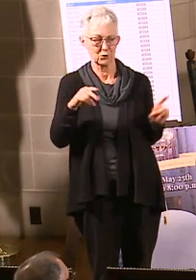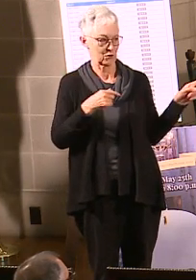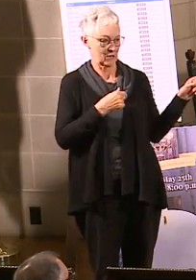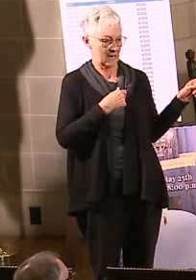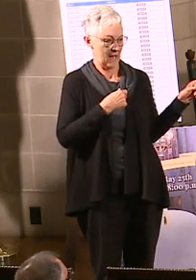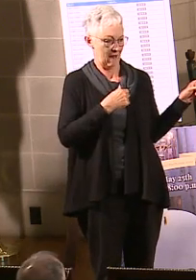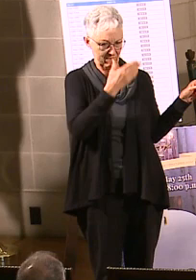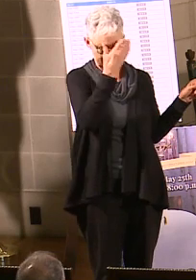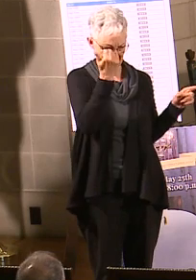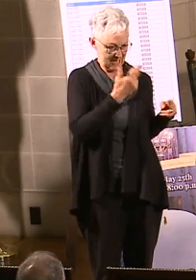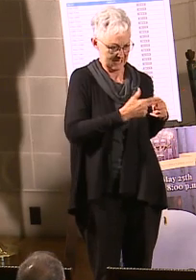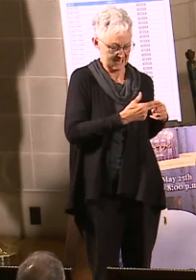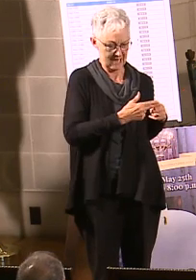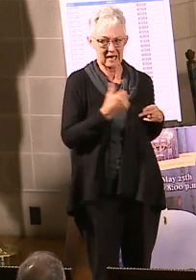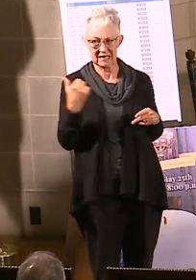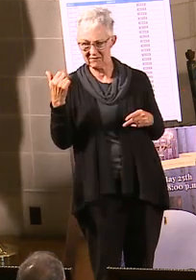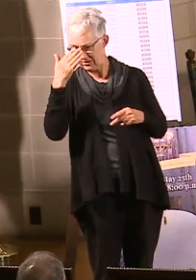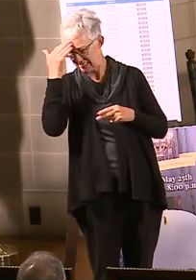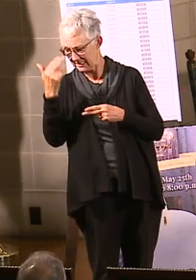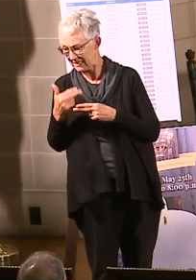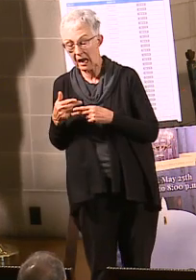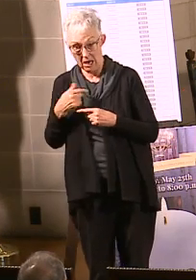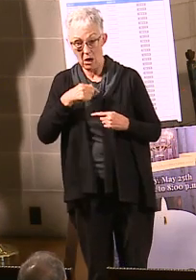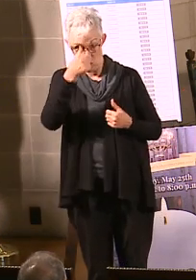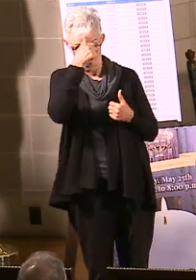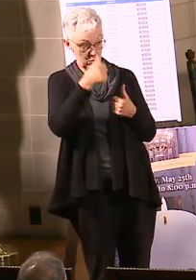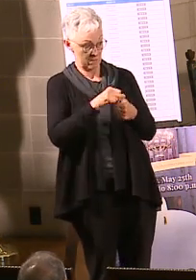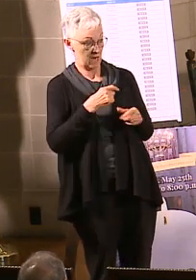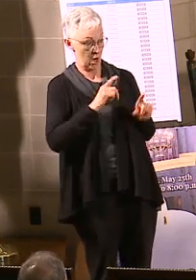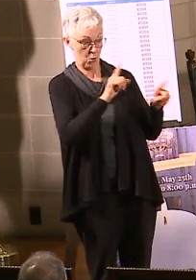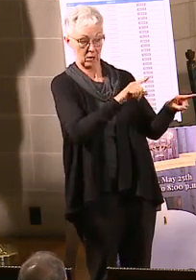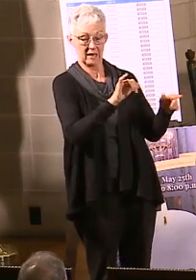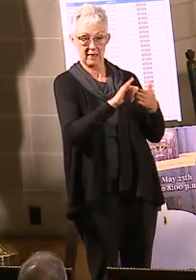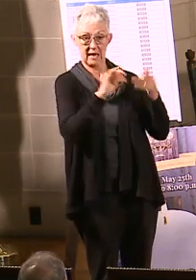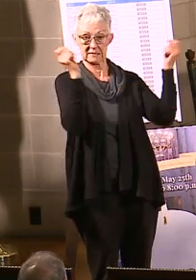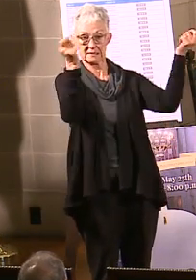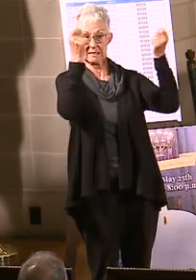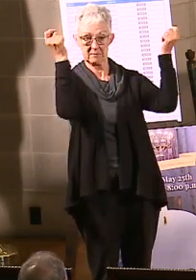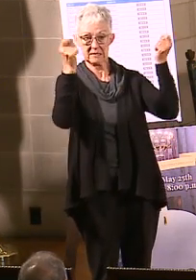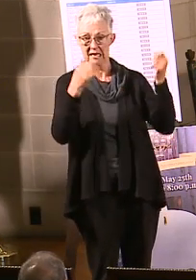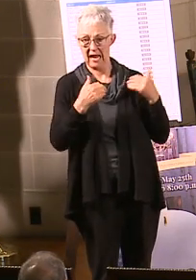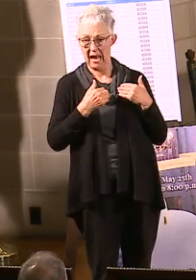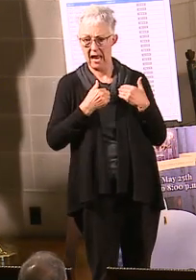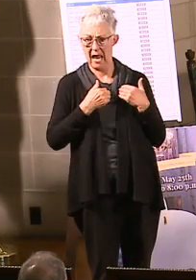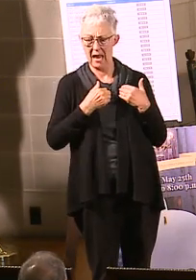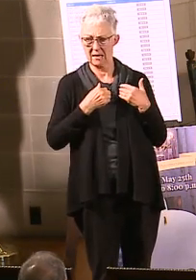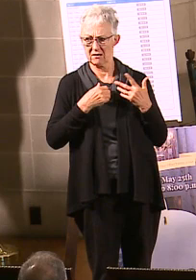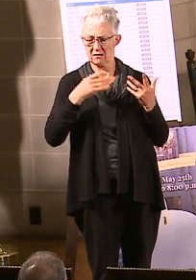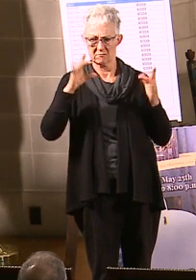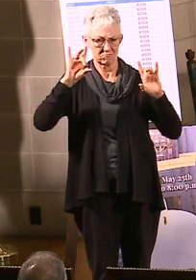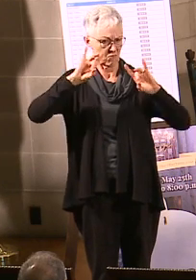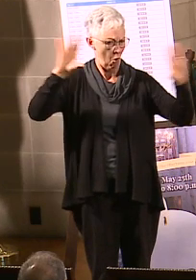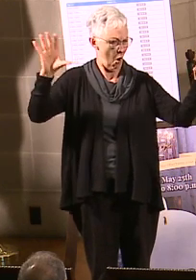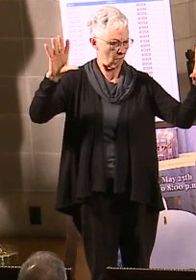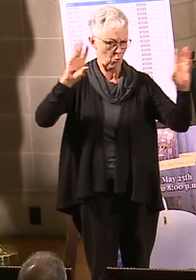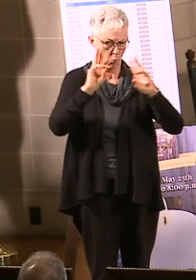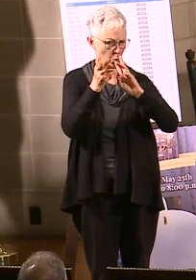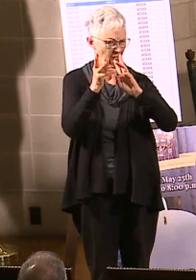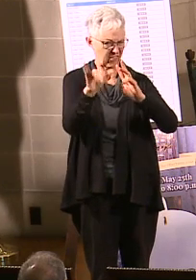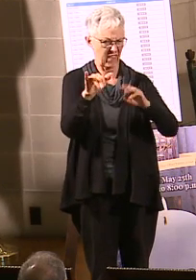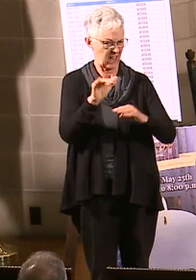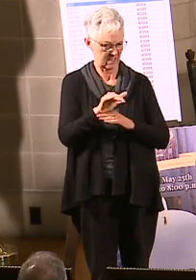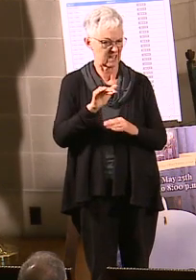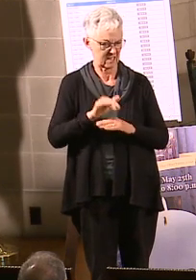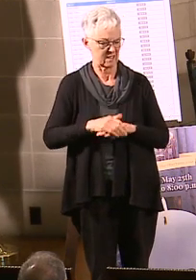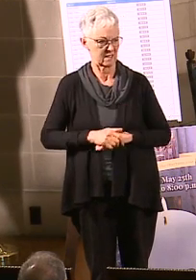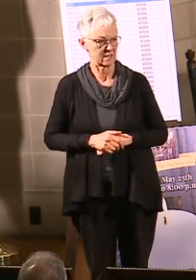right. I remember even going to the ceremony because they had a storm that night. We had to drive around. Yeah. Holden